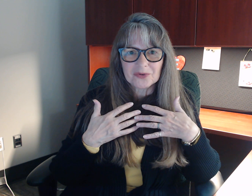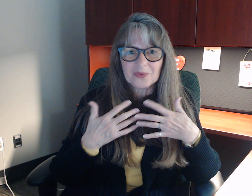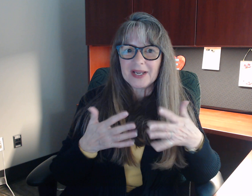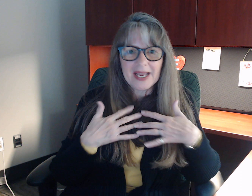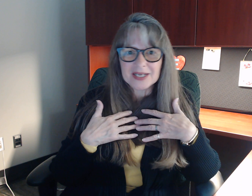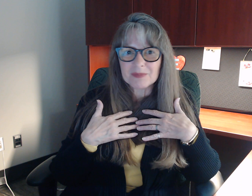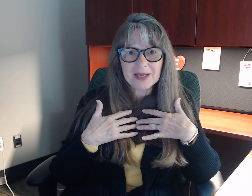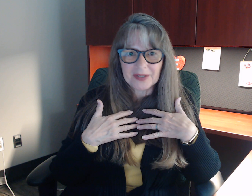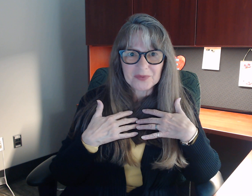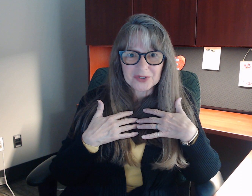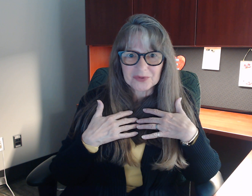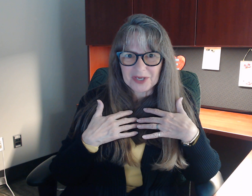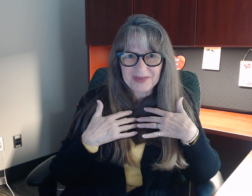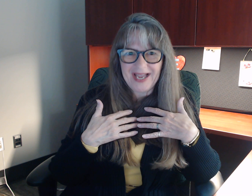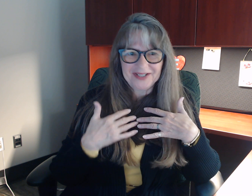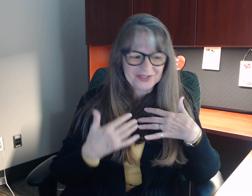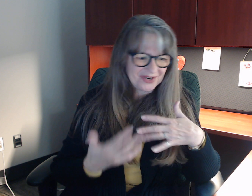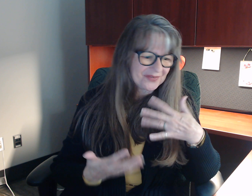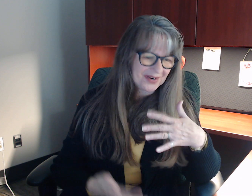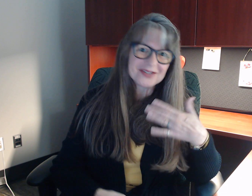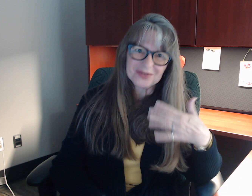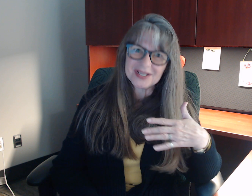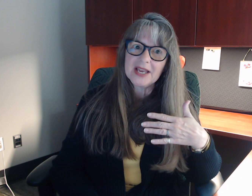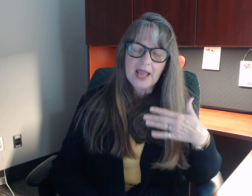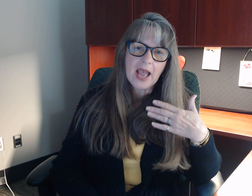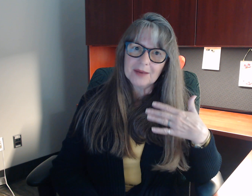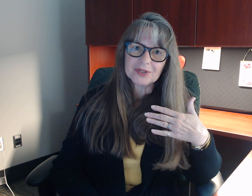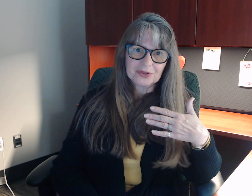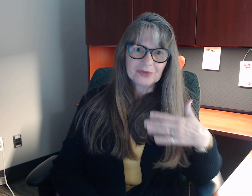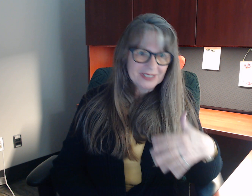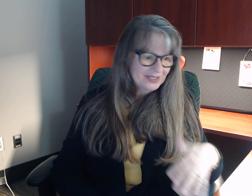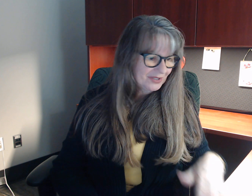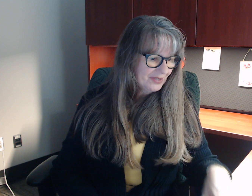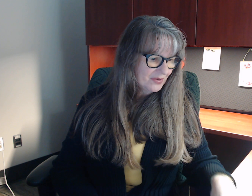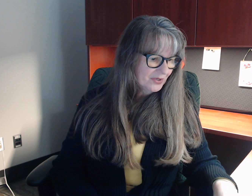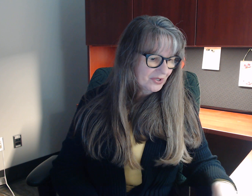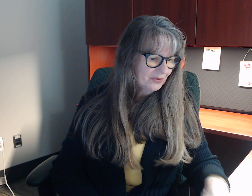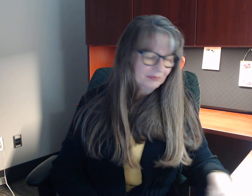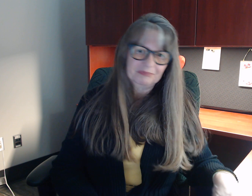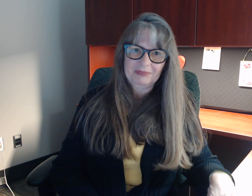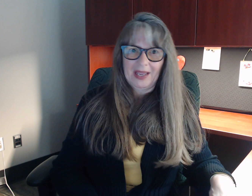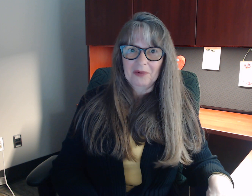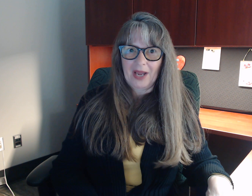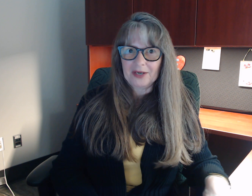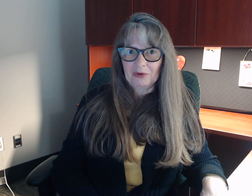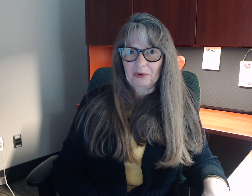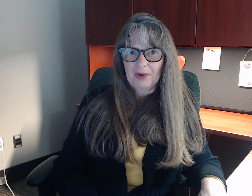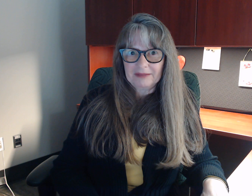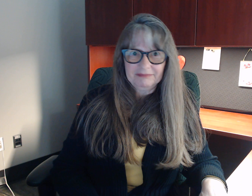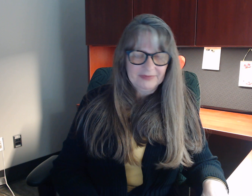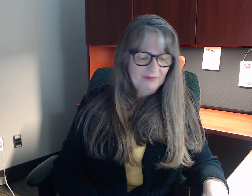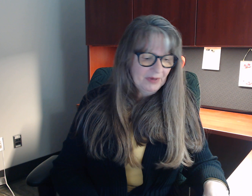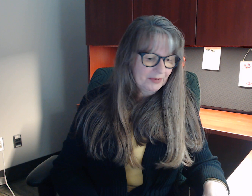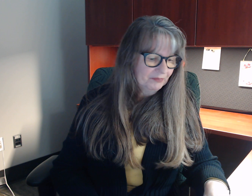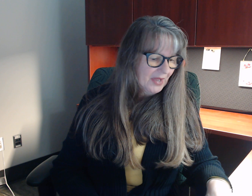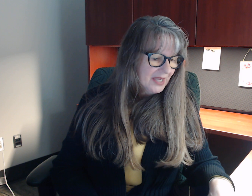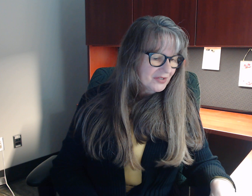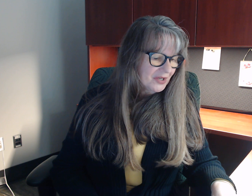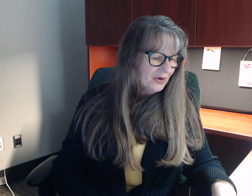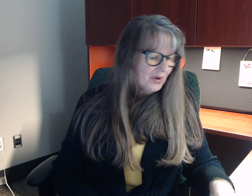way, hey, it's my language. Don't tell me how to talk, right? So absolutely, it's their language. So I don't correct deaf people. So,